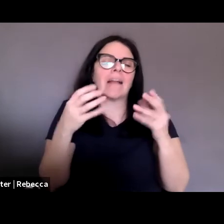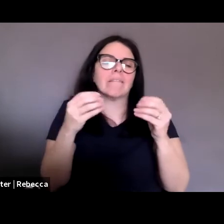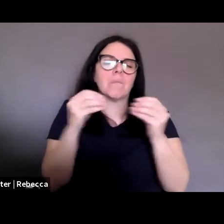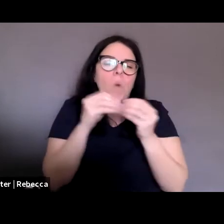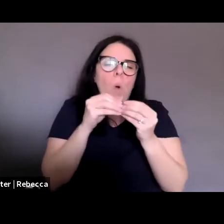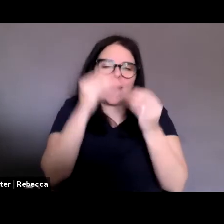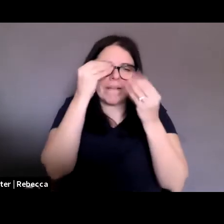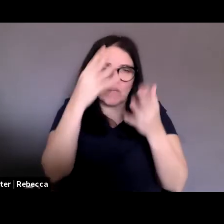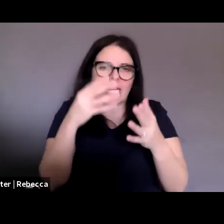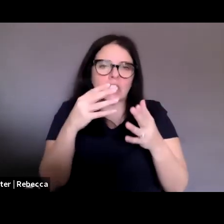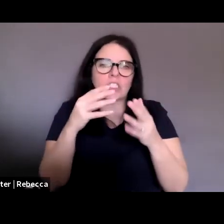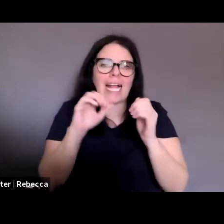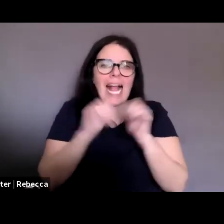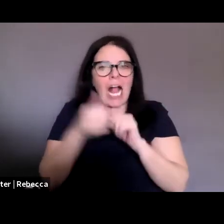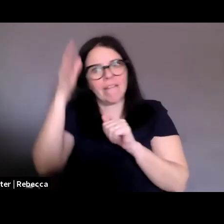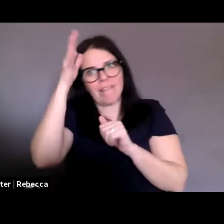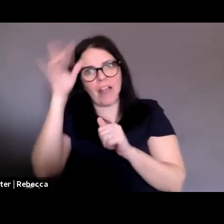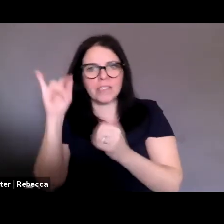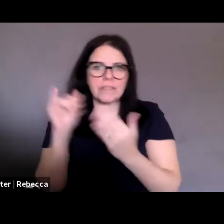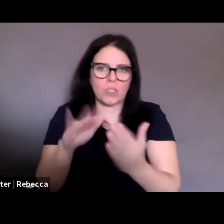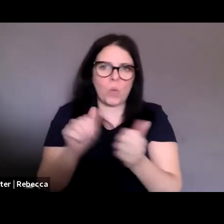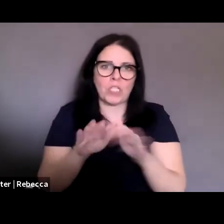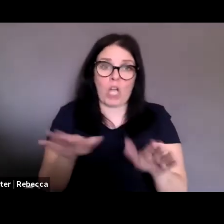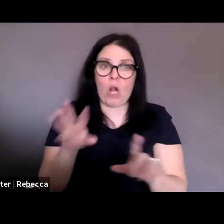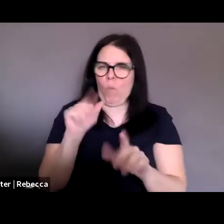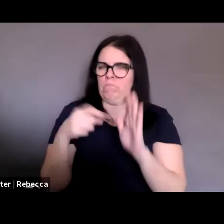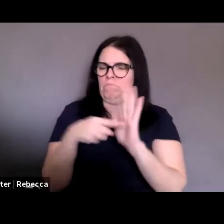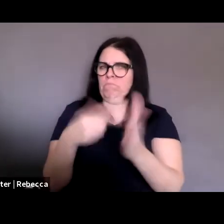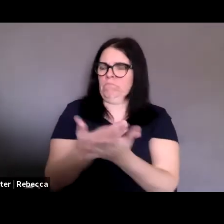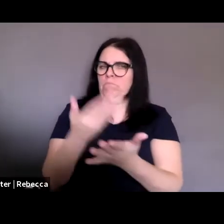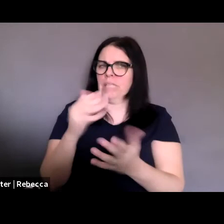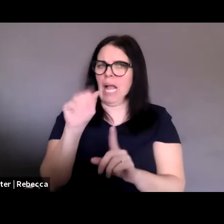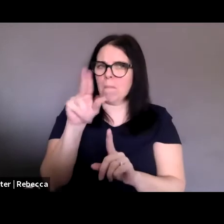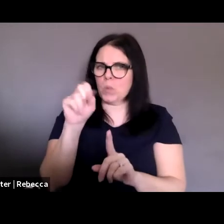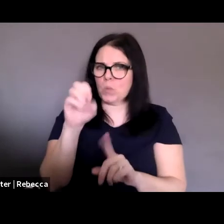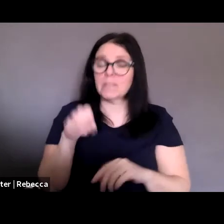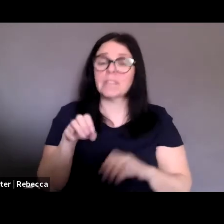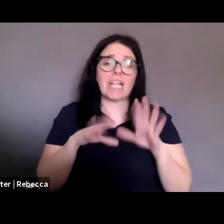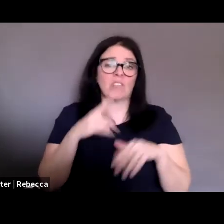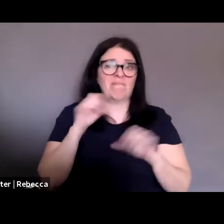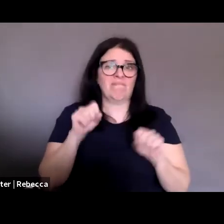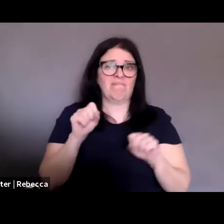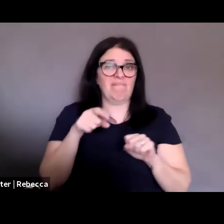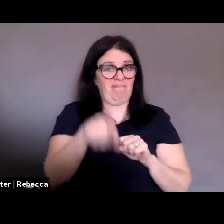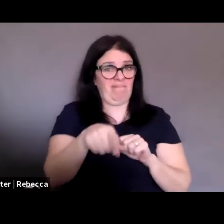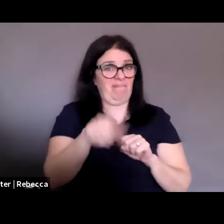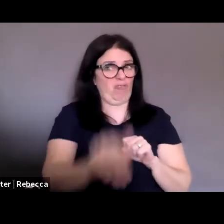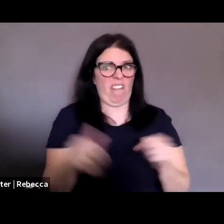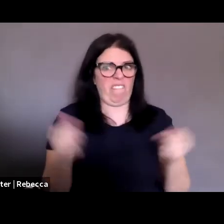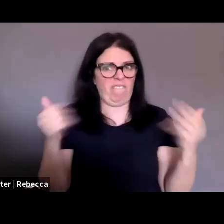indicate the way the father had been treating the child was quite abusive. And the evaluator confirmed it and said, frankly, this child is afraid of him.